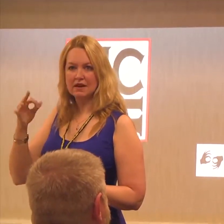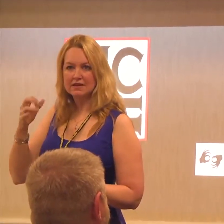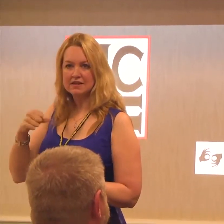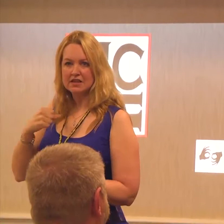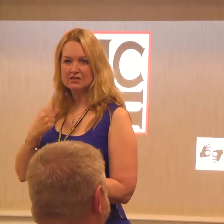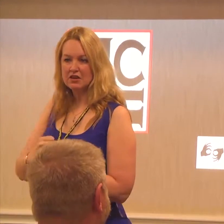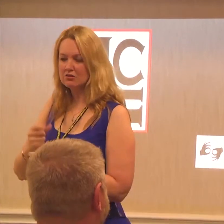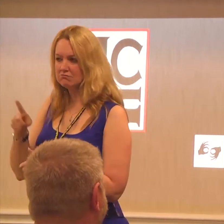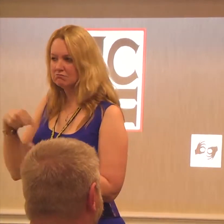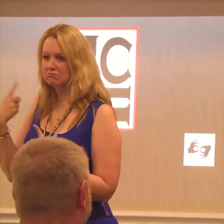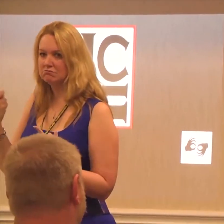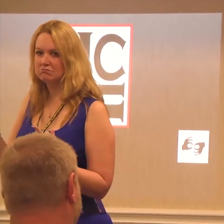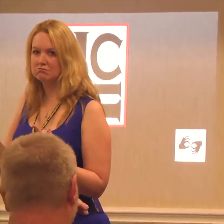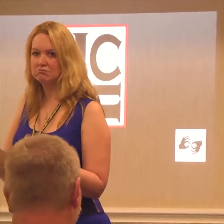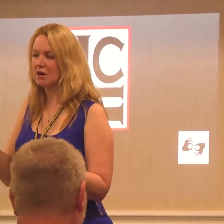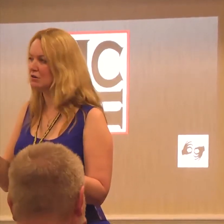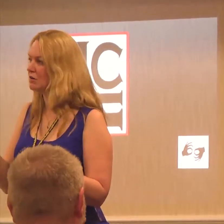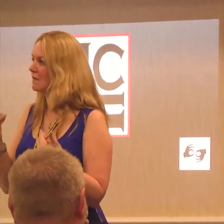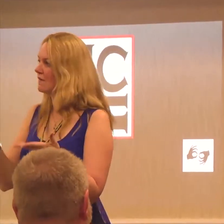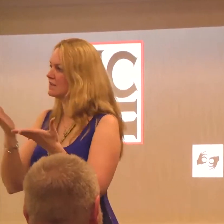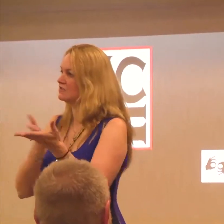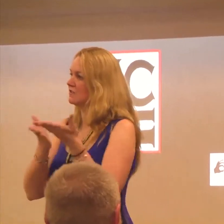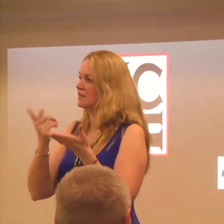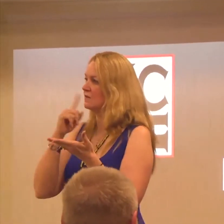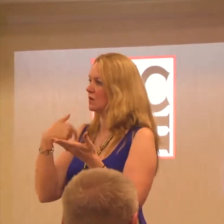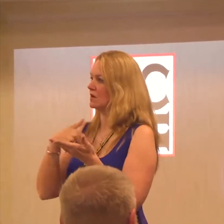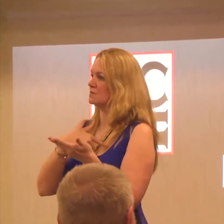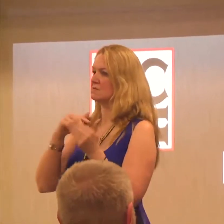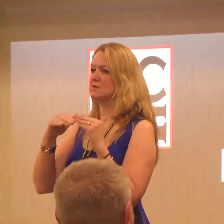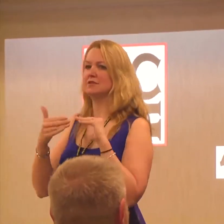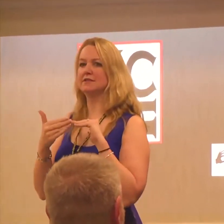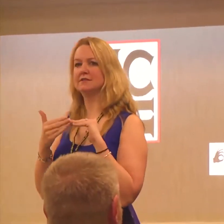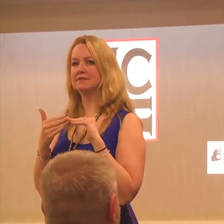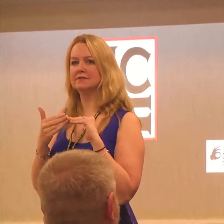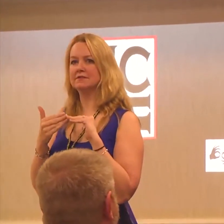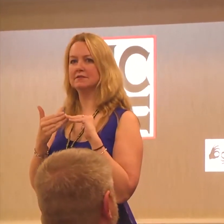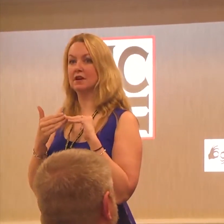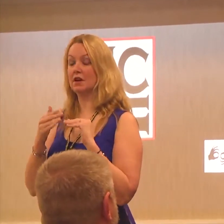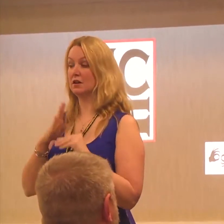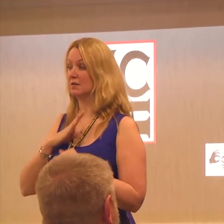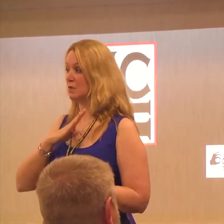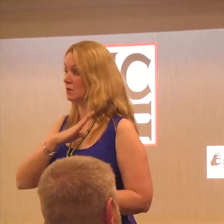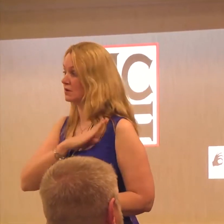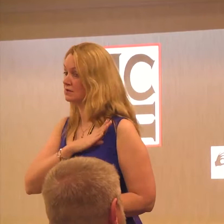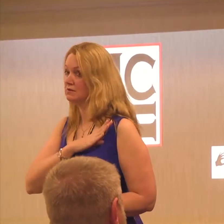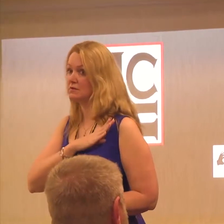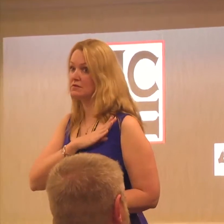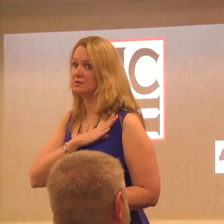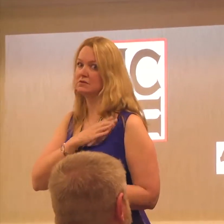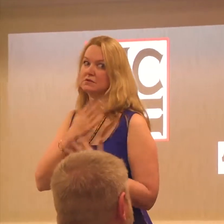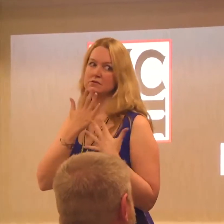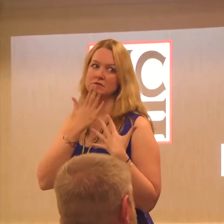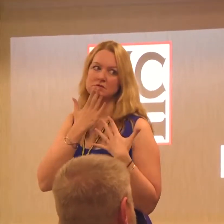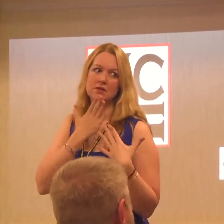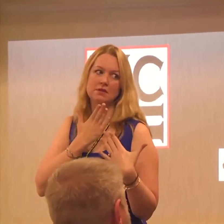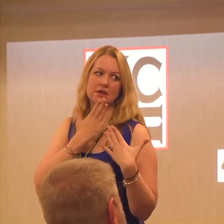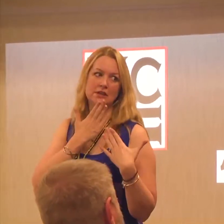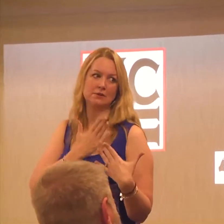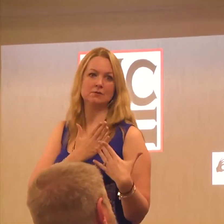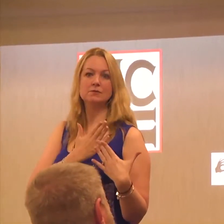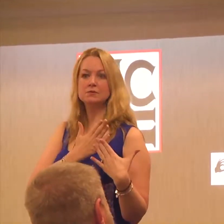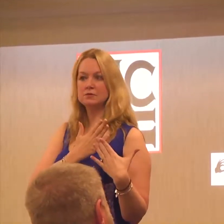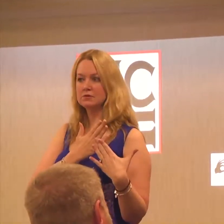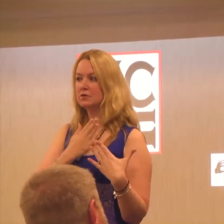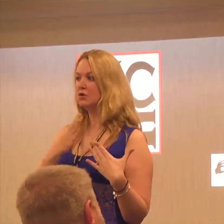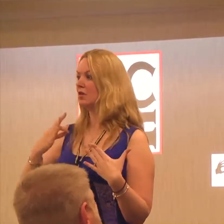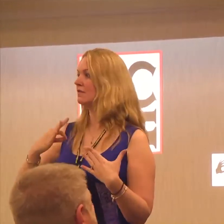been going, providing a service to our community. To the board, I want to say personally thank you. To